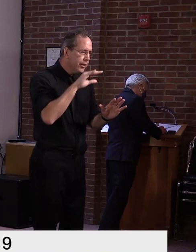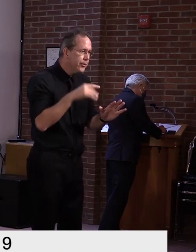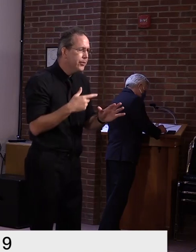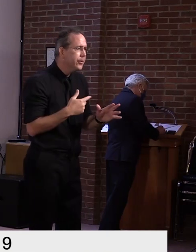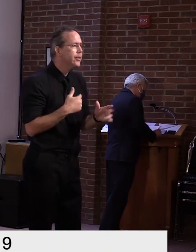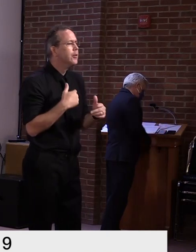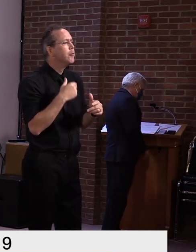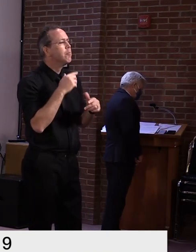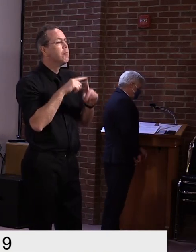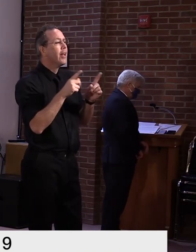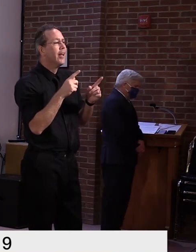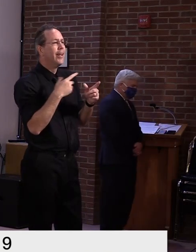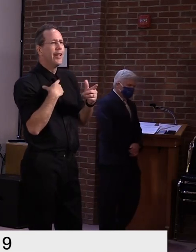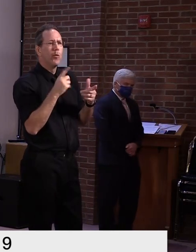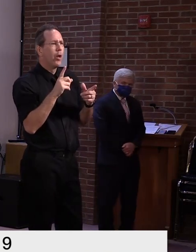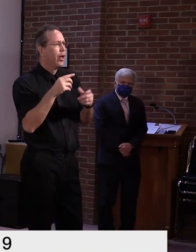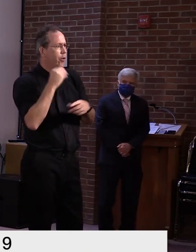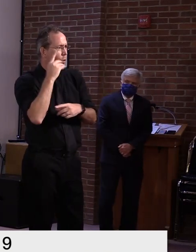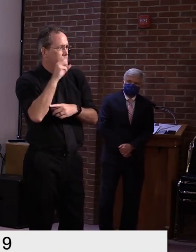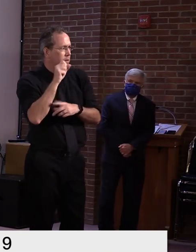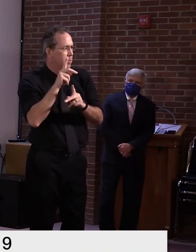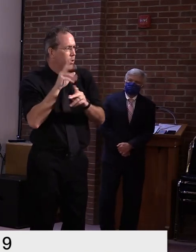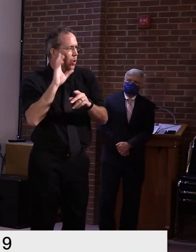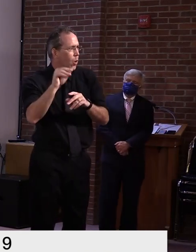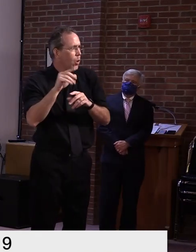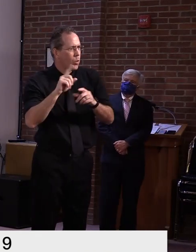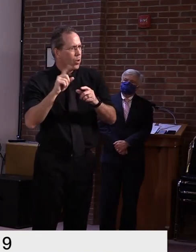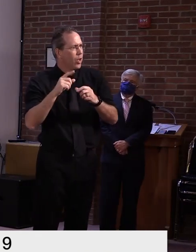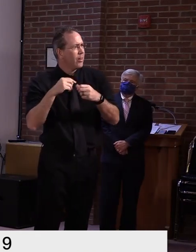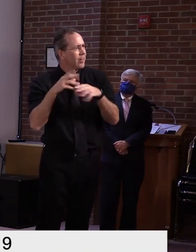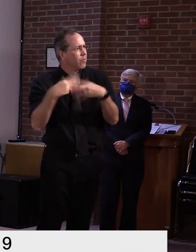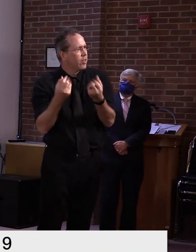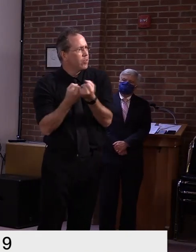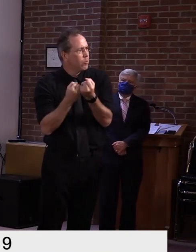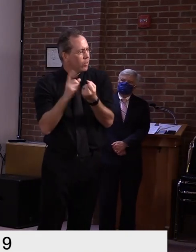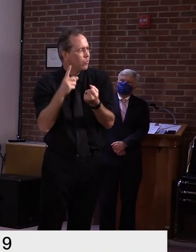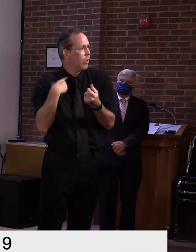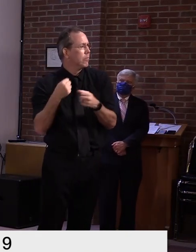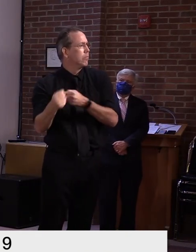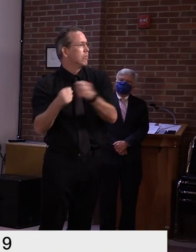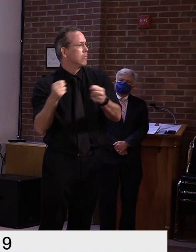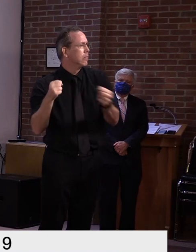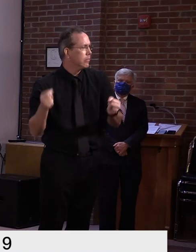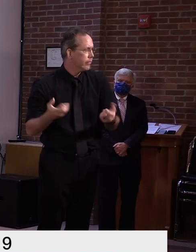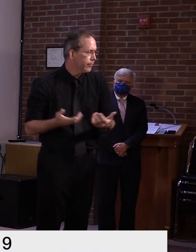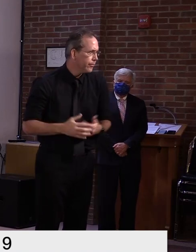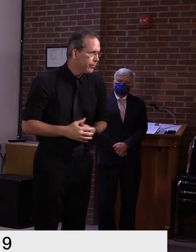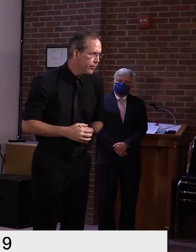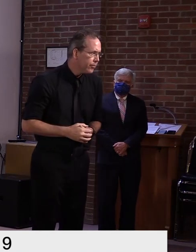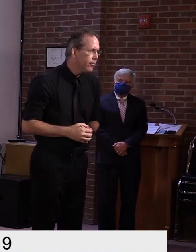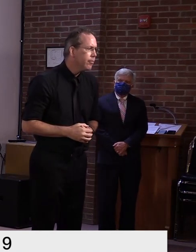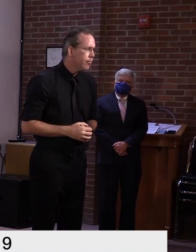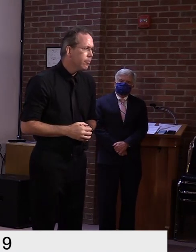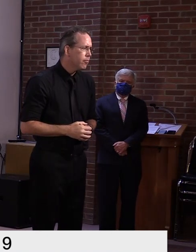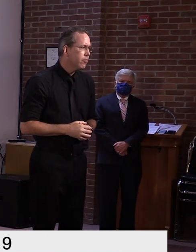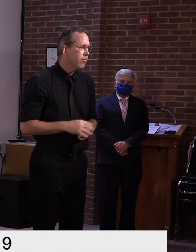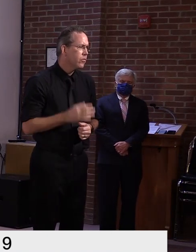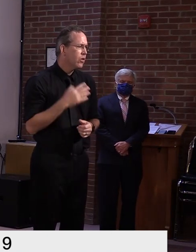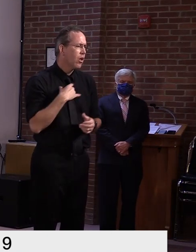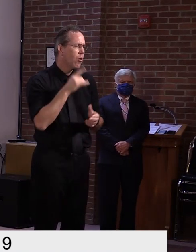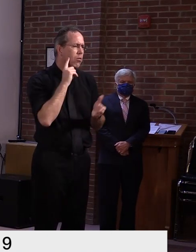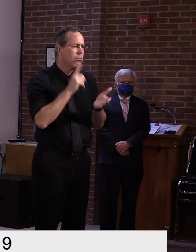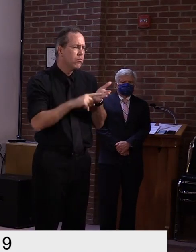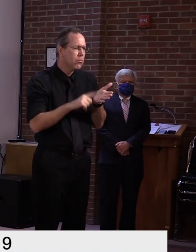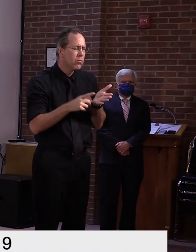you. Yeah, again, first I've heard of it, but we'll look into it and see if there's anything we can do to assist.